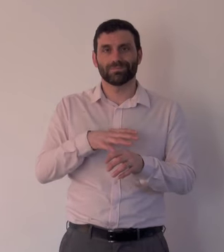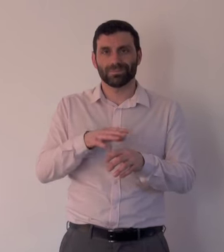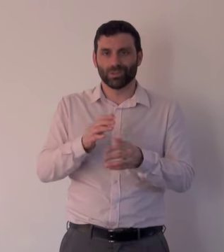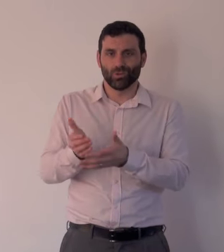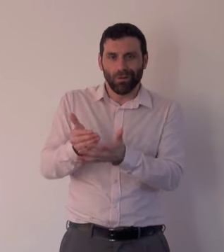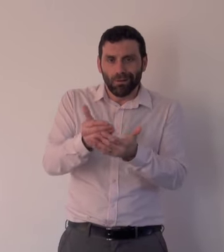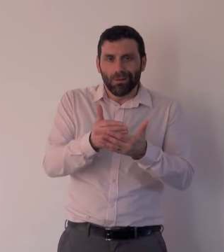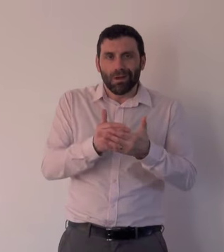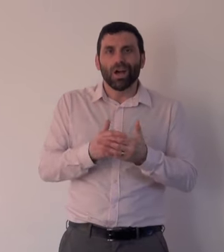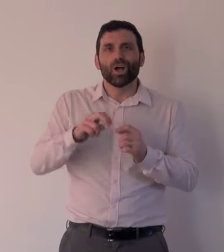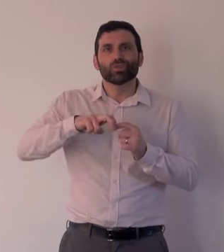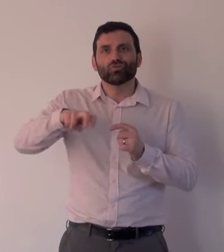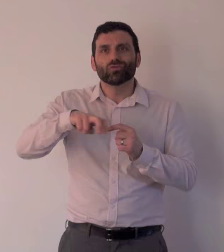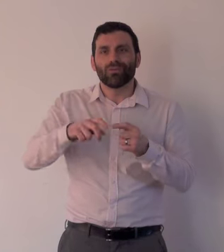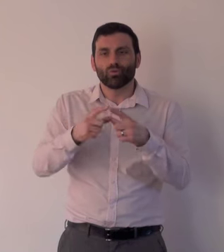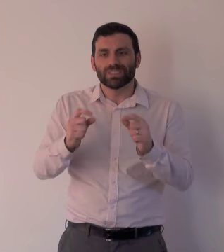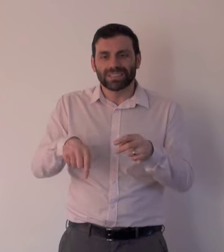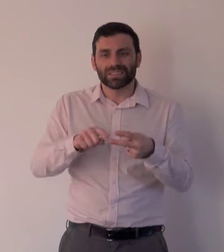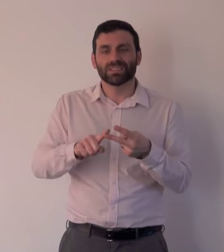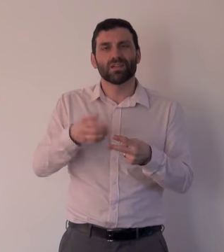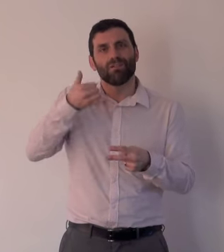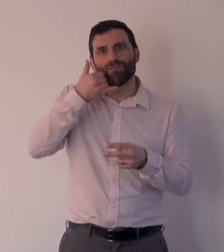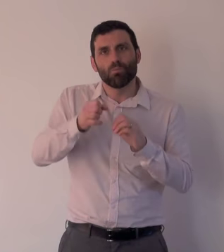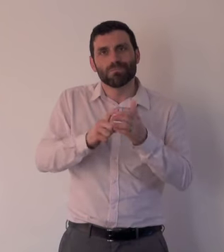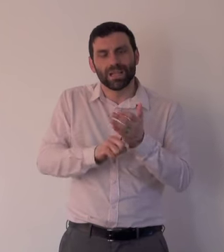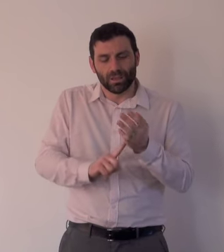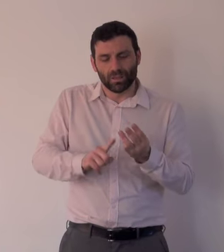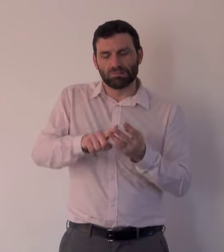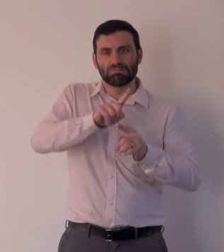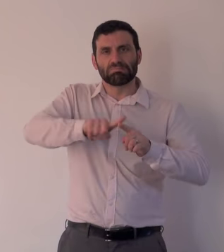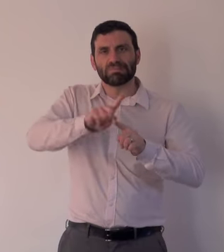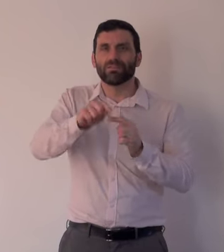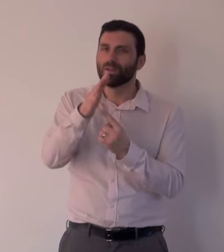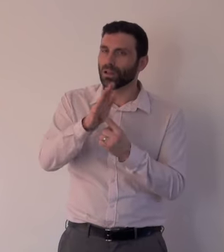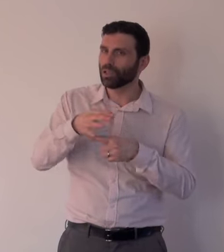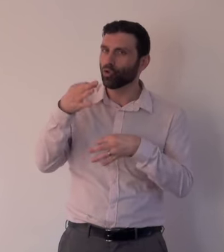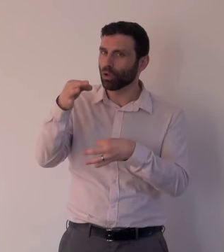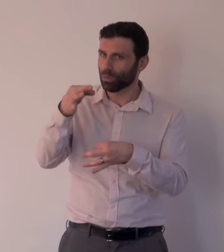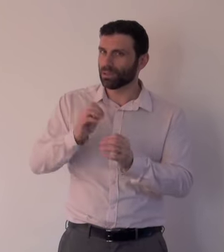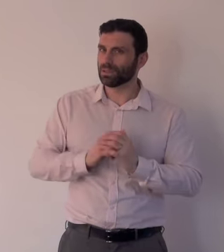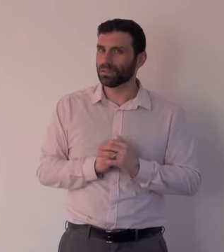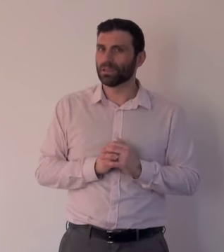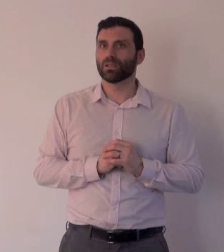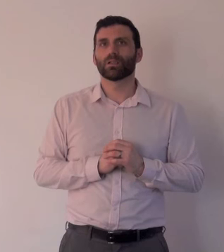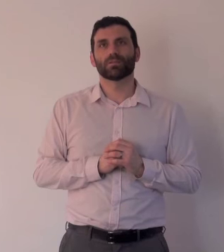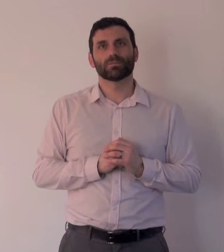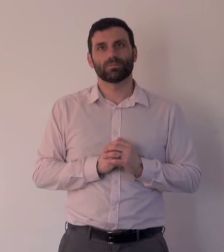You also need to collect travel receipts as well and important documents.